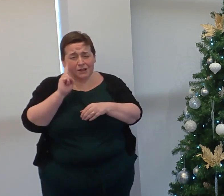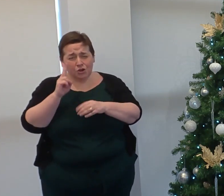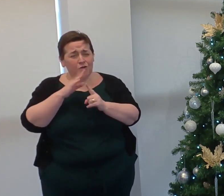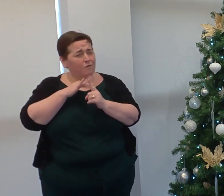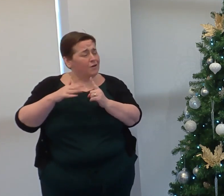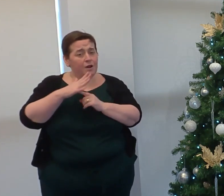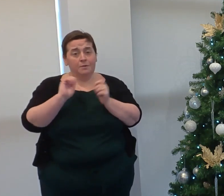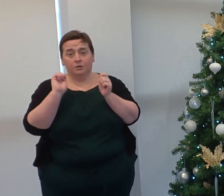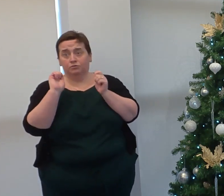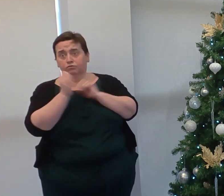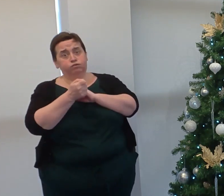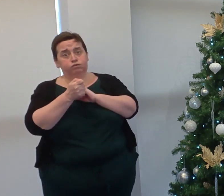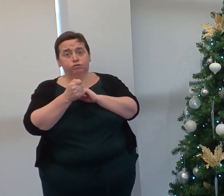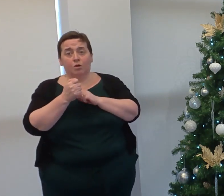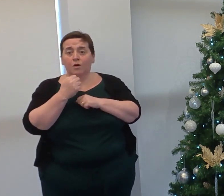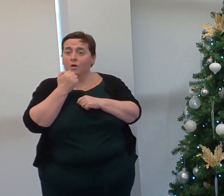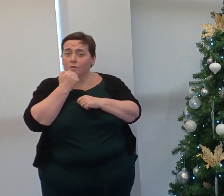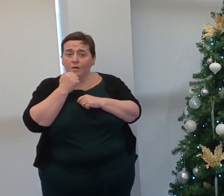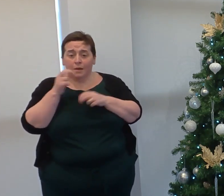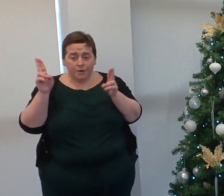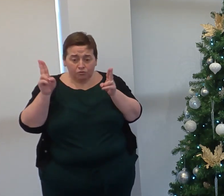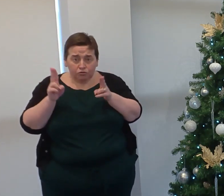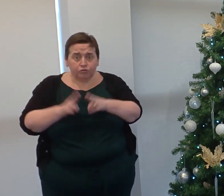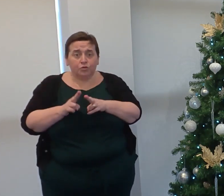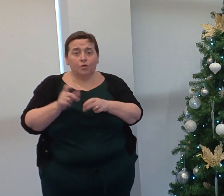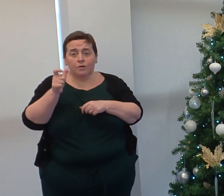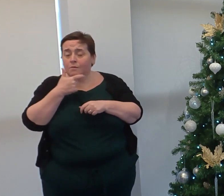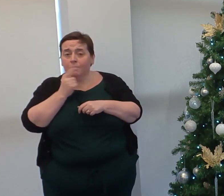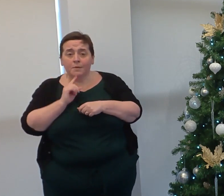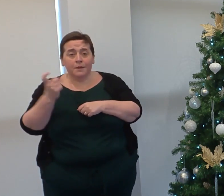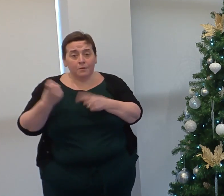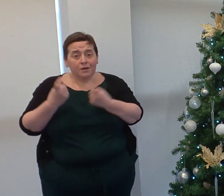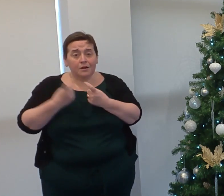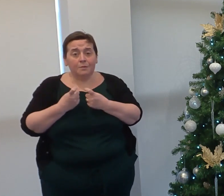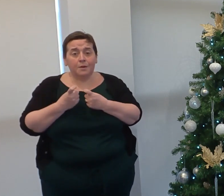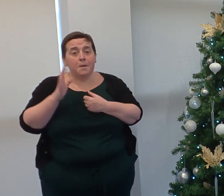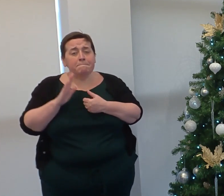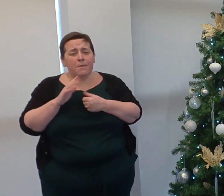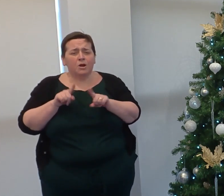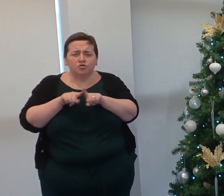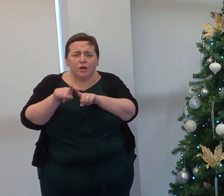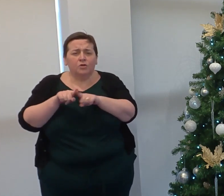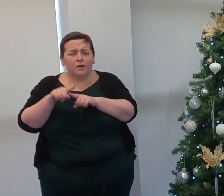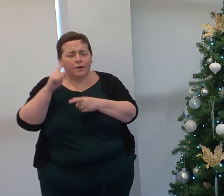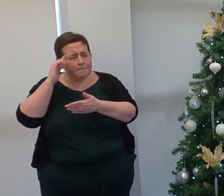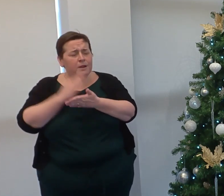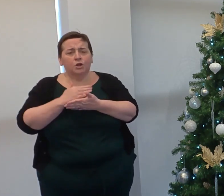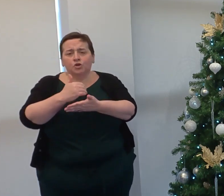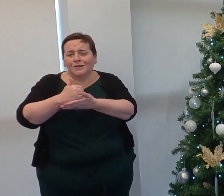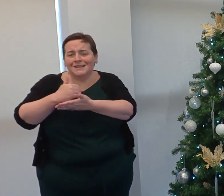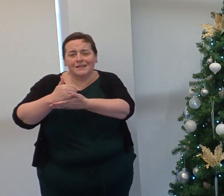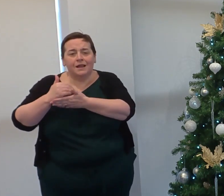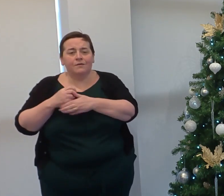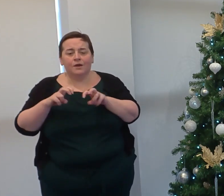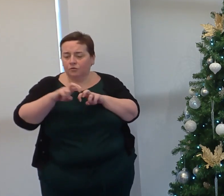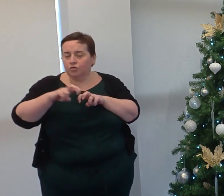seen your environment change with limited passengers, but your efforts have remained in ensuring safe travel and getting the students to